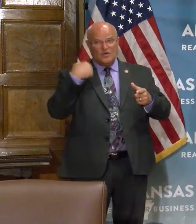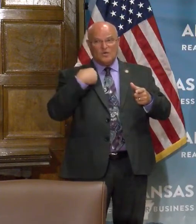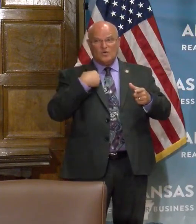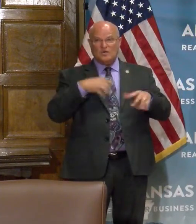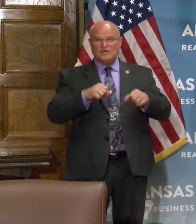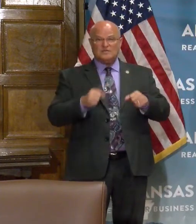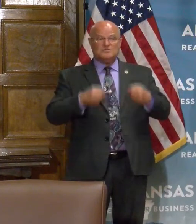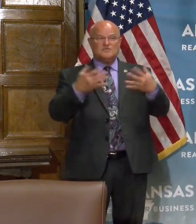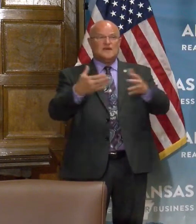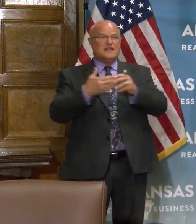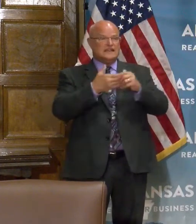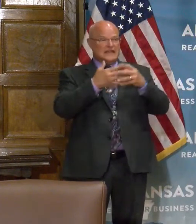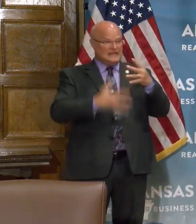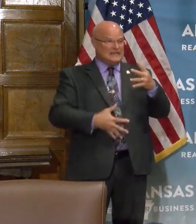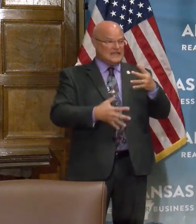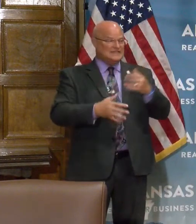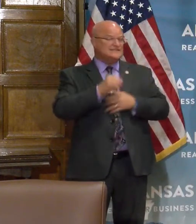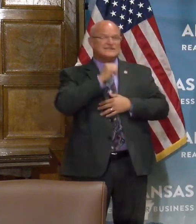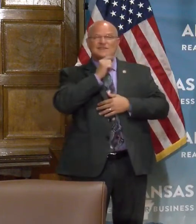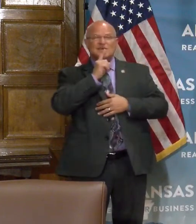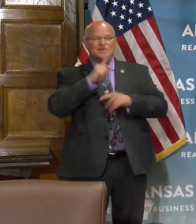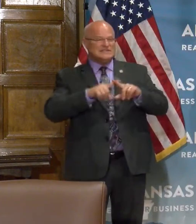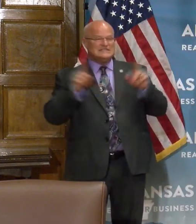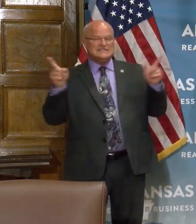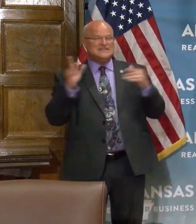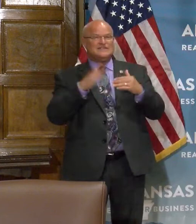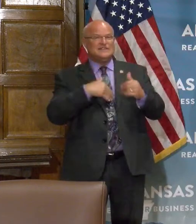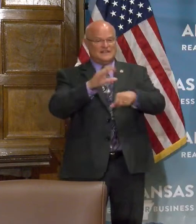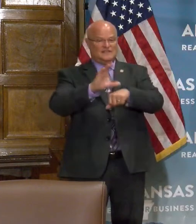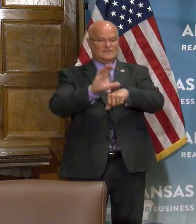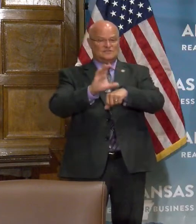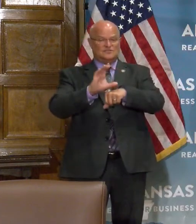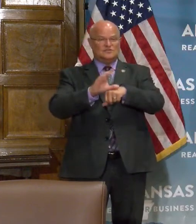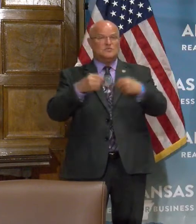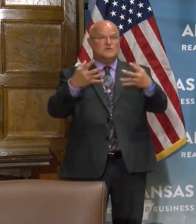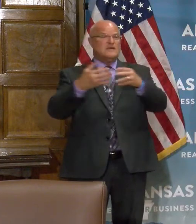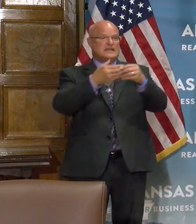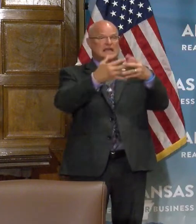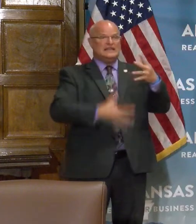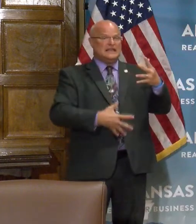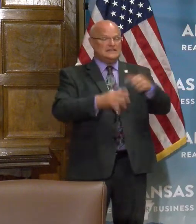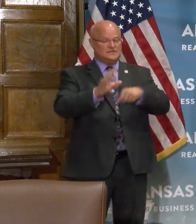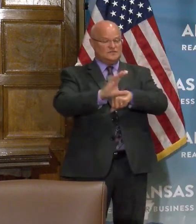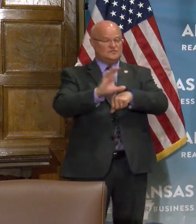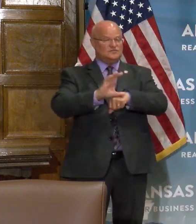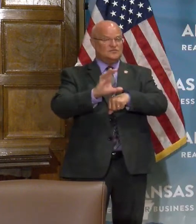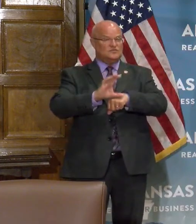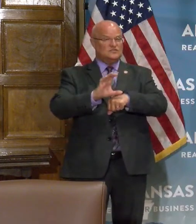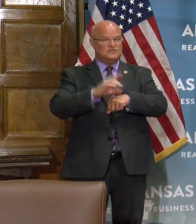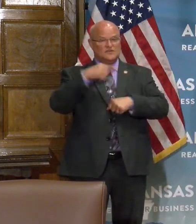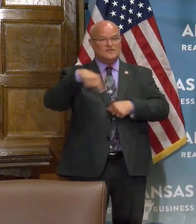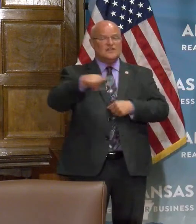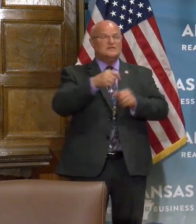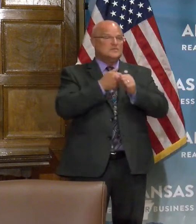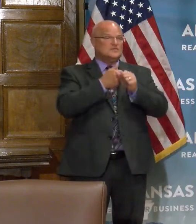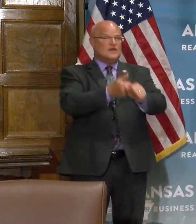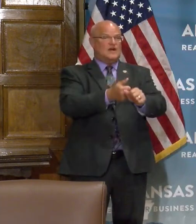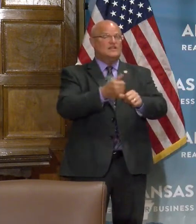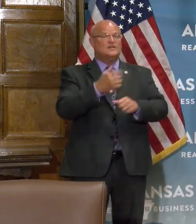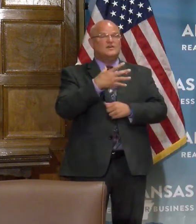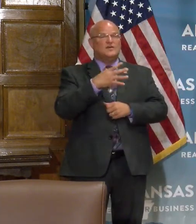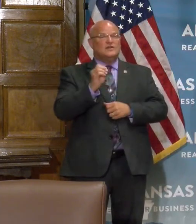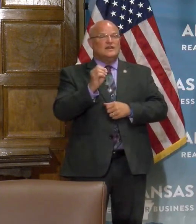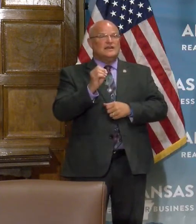by providing the guidelines. It's not really any different than the churches. We provided guidelines to churches for them to follow,